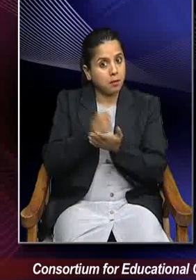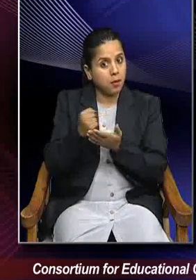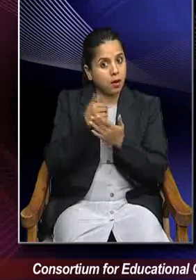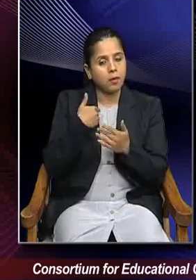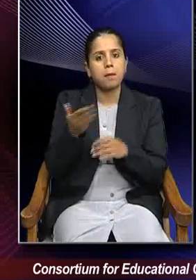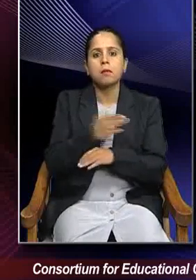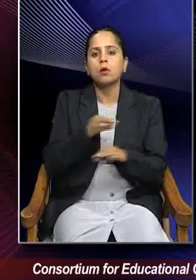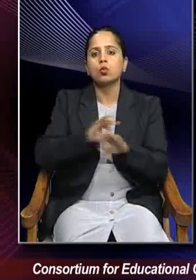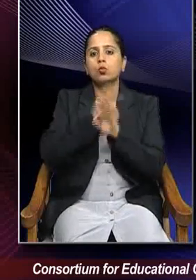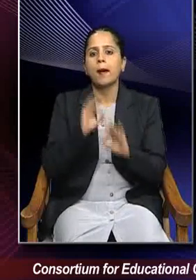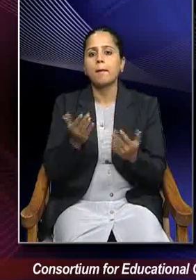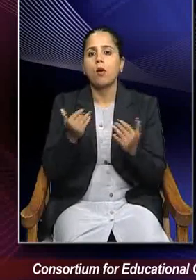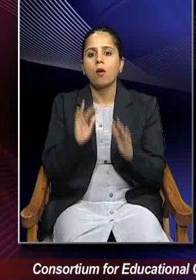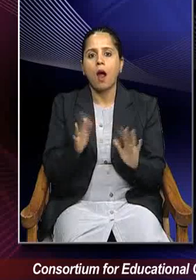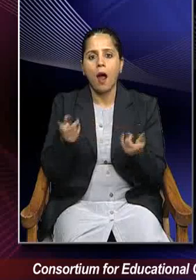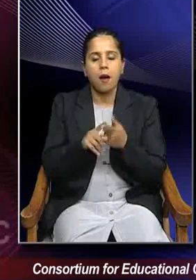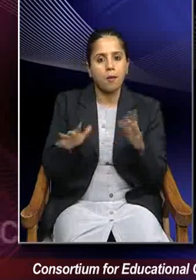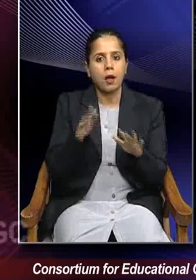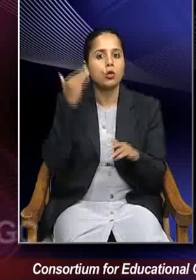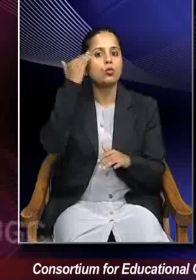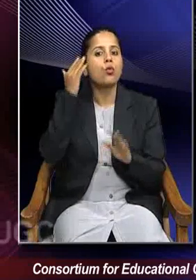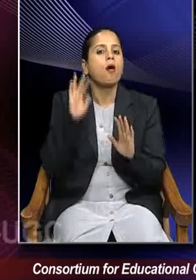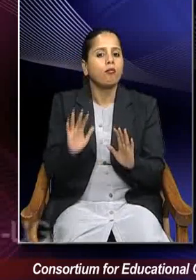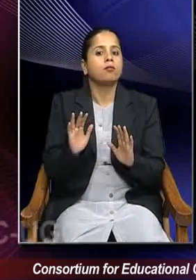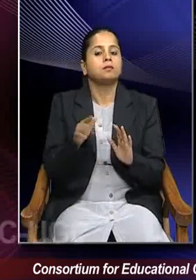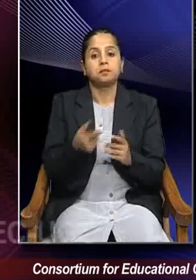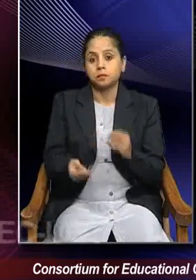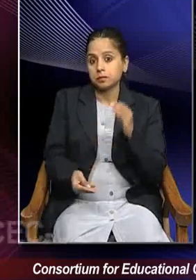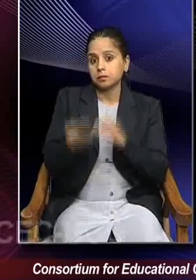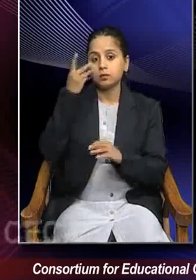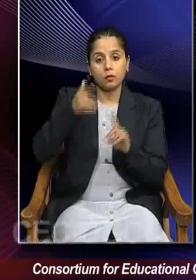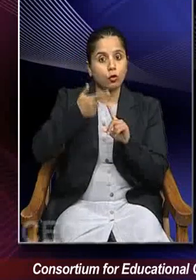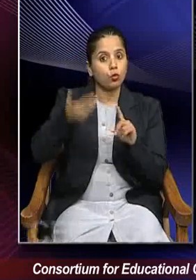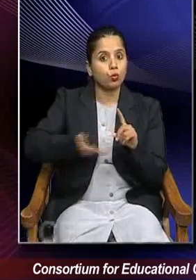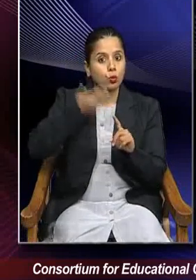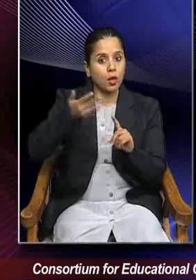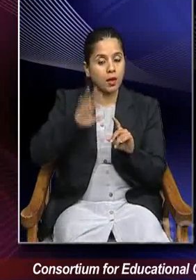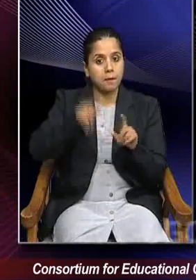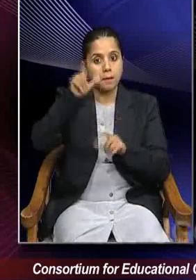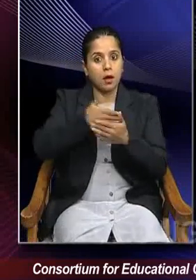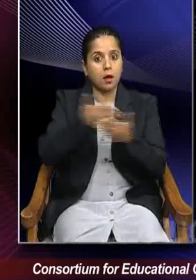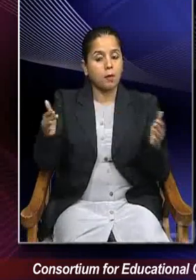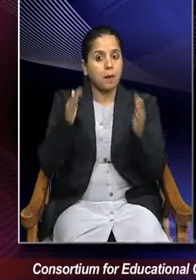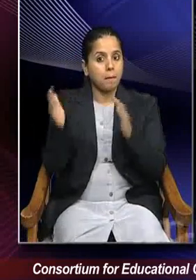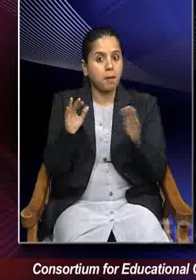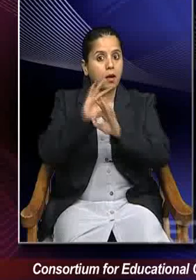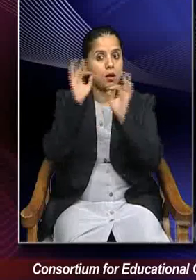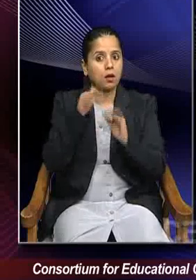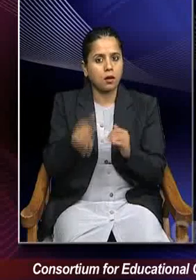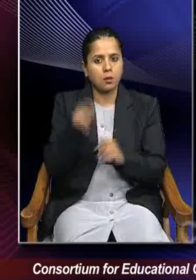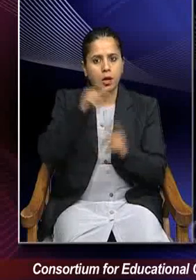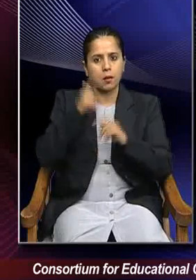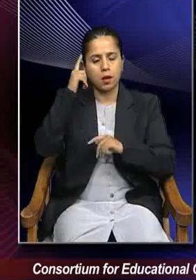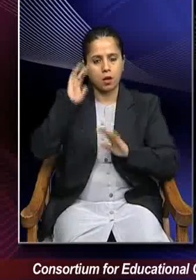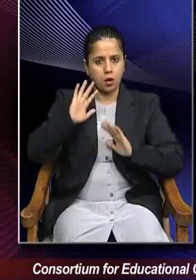ready to face with these kinds of challenges. So with increasing training, capacity building and preparedness, the resilient in the